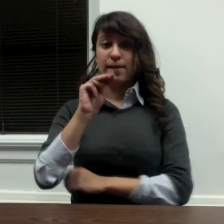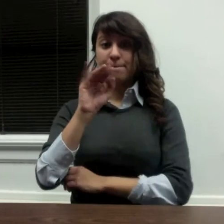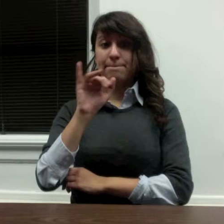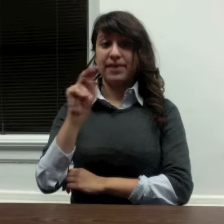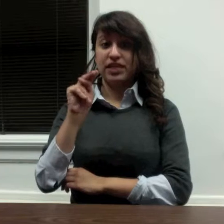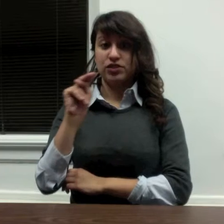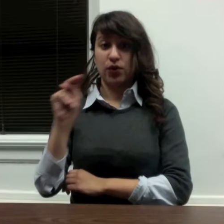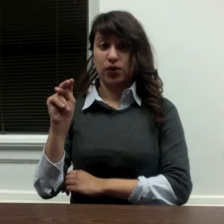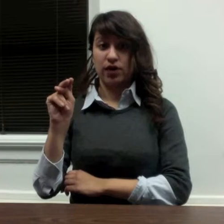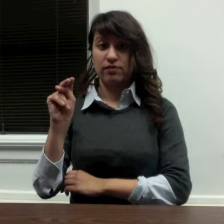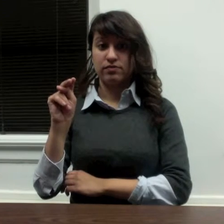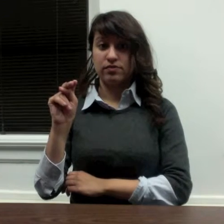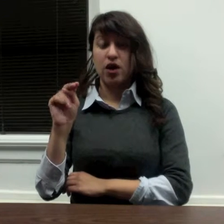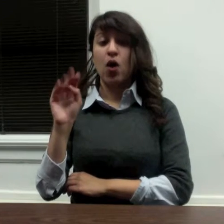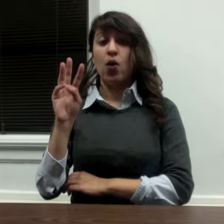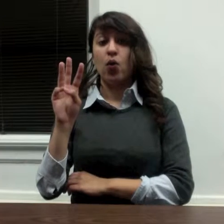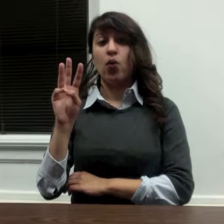Wisconsin, Illinois,